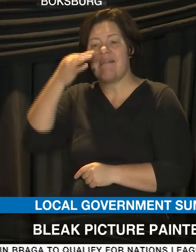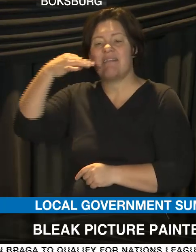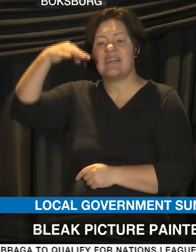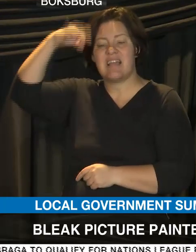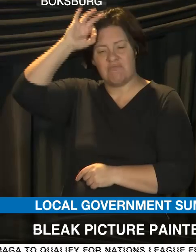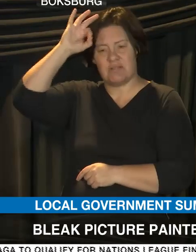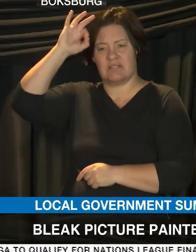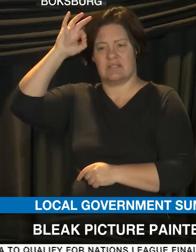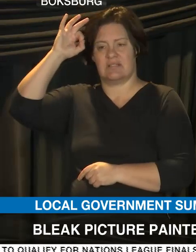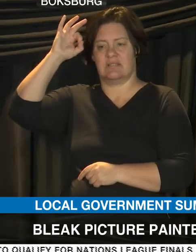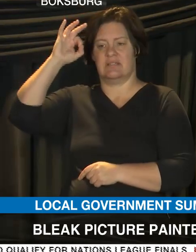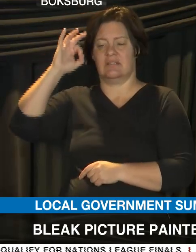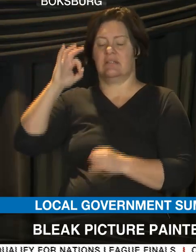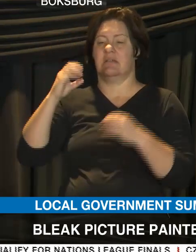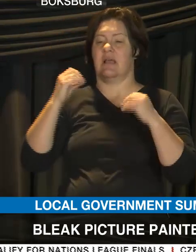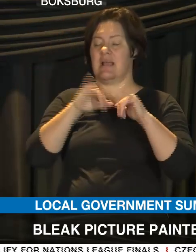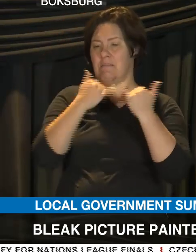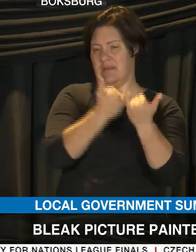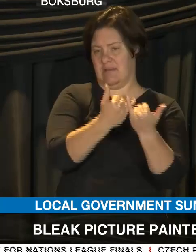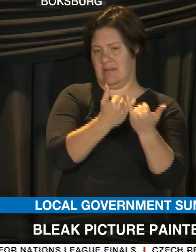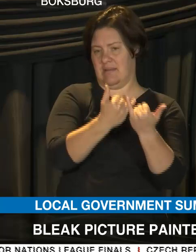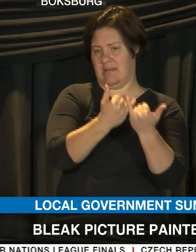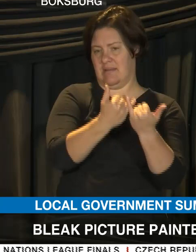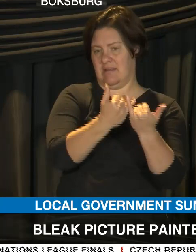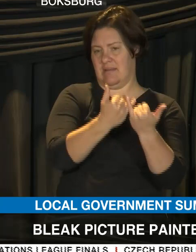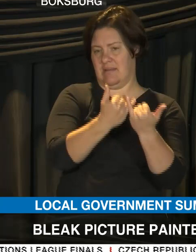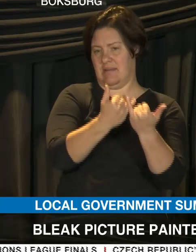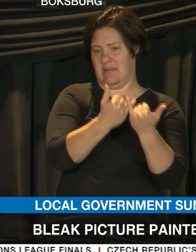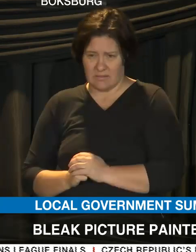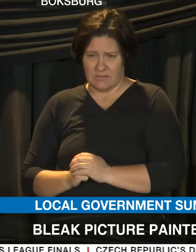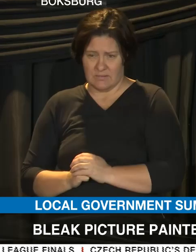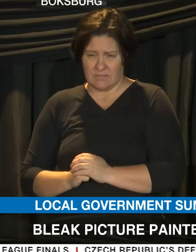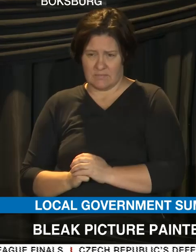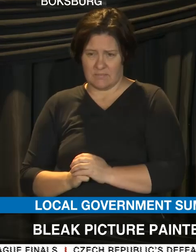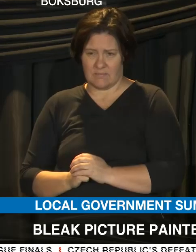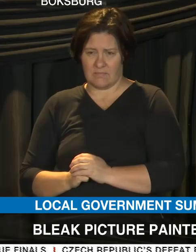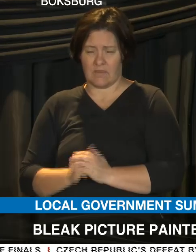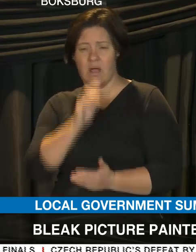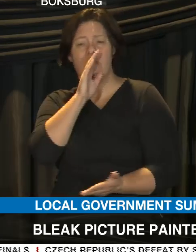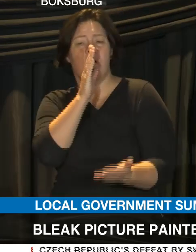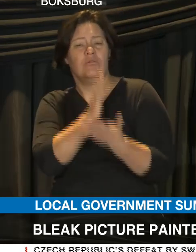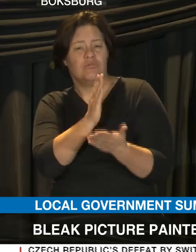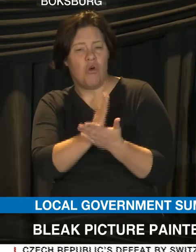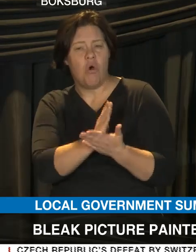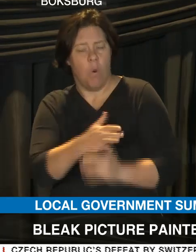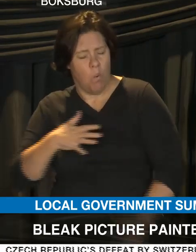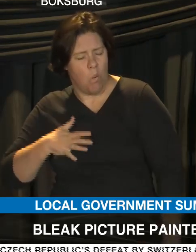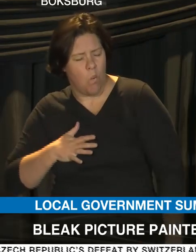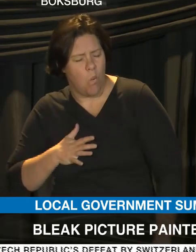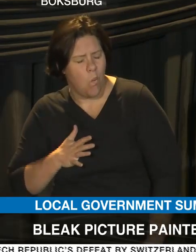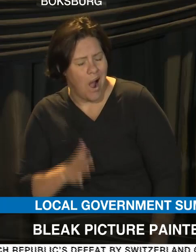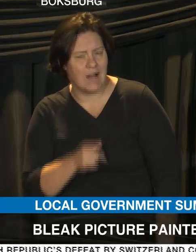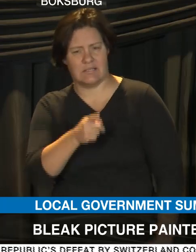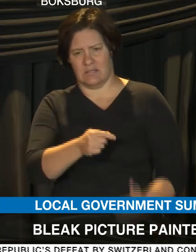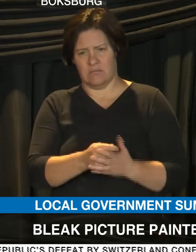entities as well as state institutions. This is what I'm sure you are yearning for, which you